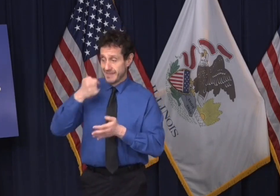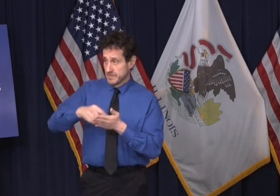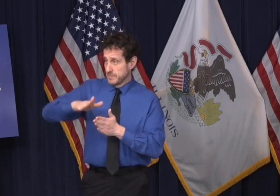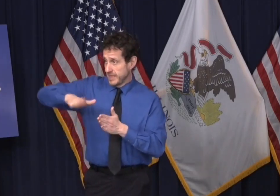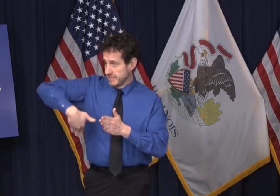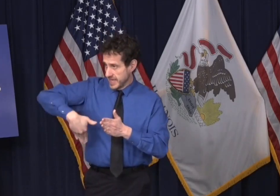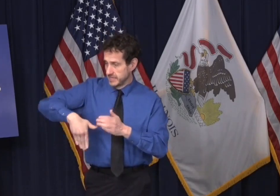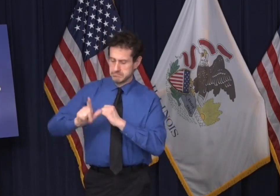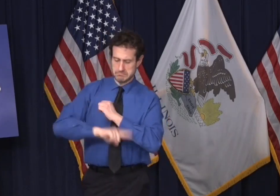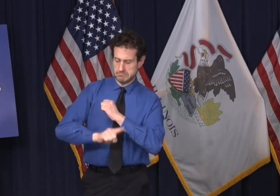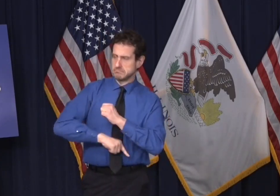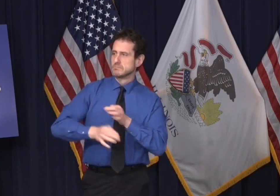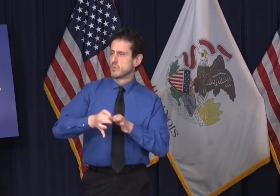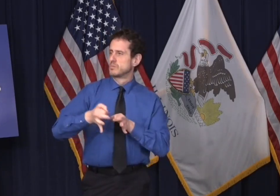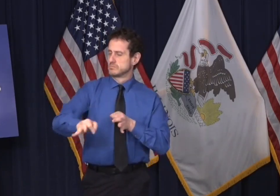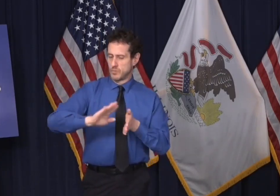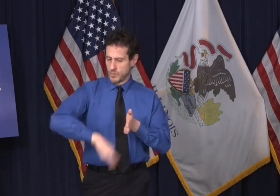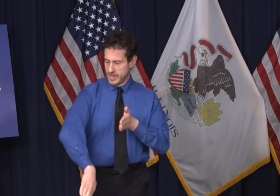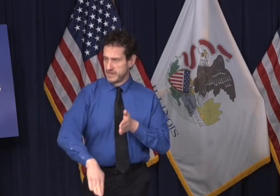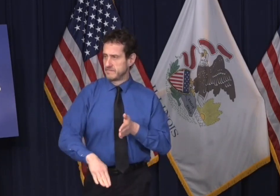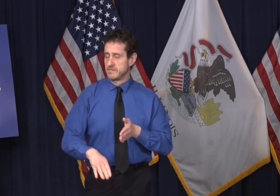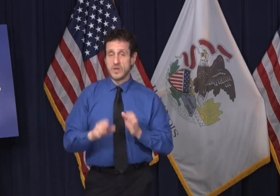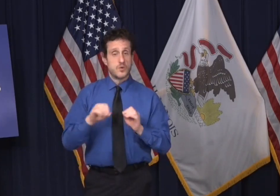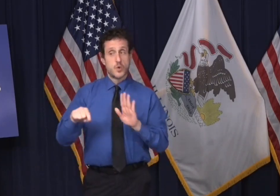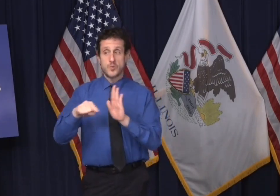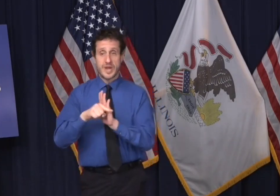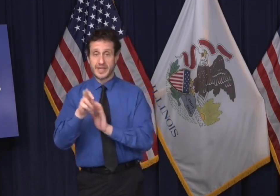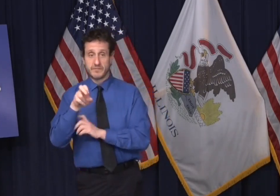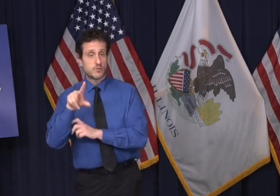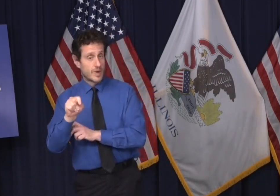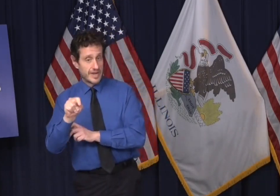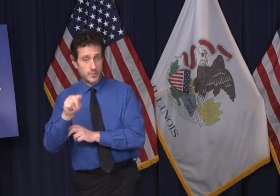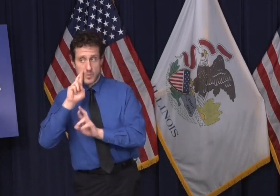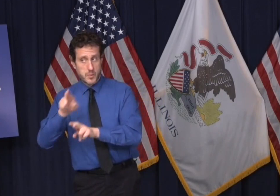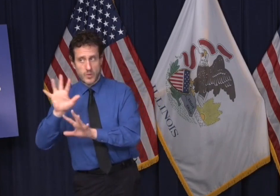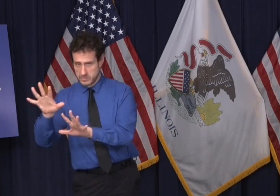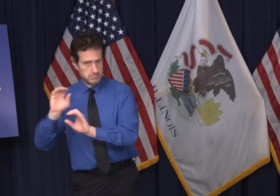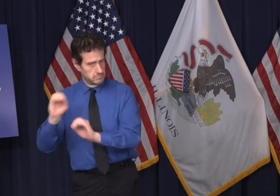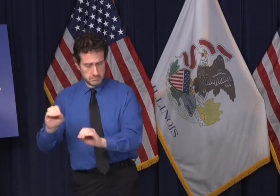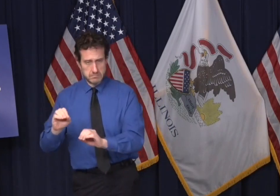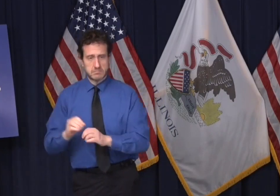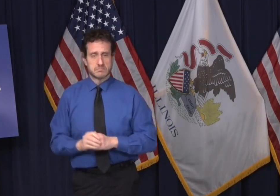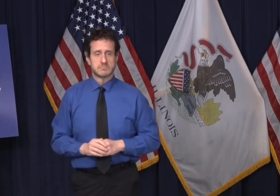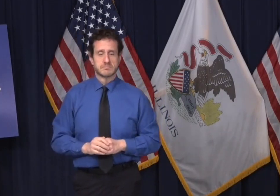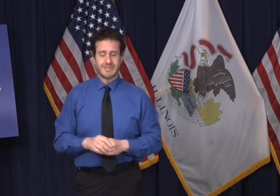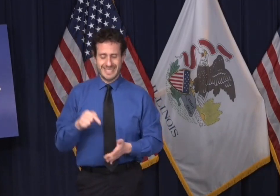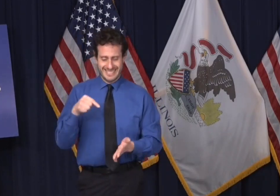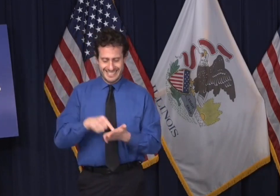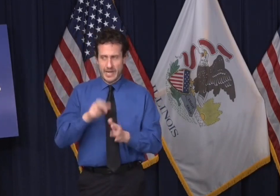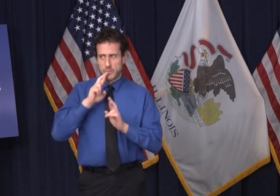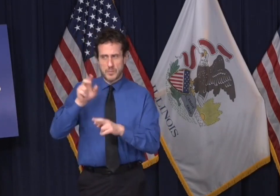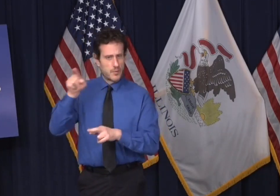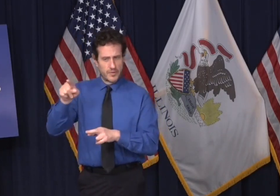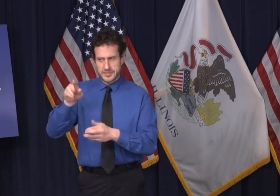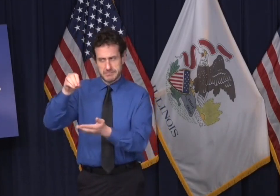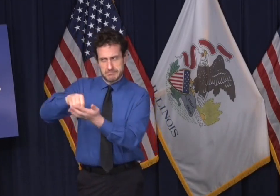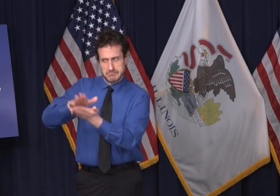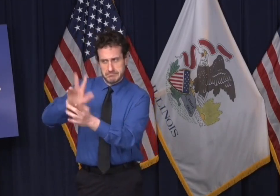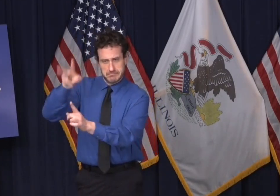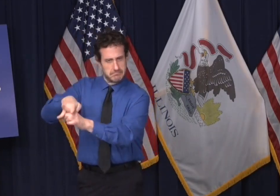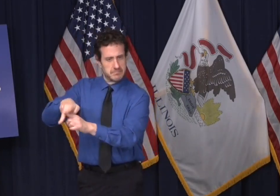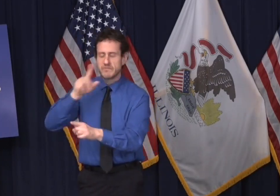negative credit reporting, the pause of debt collection lawsuits for 90 days, and enrollment in